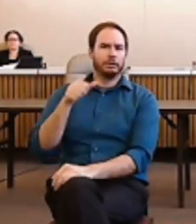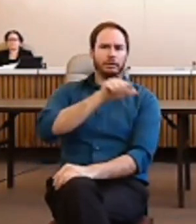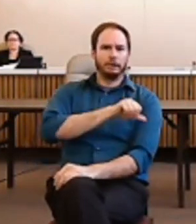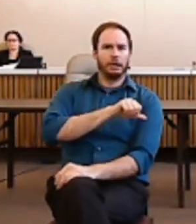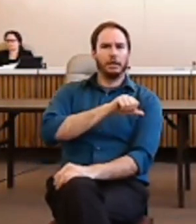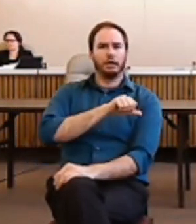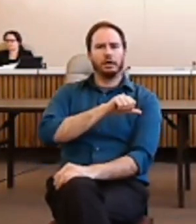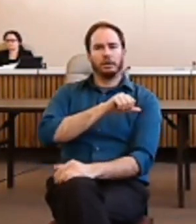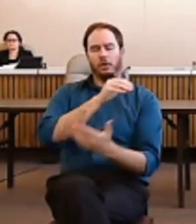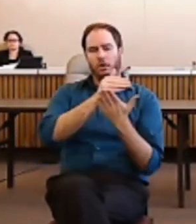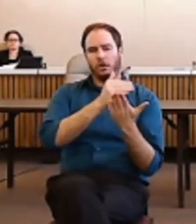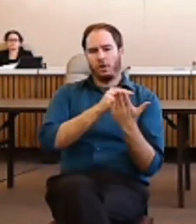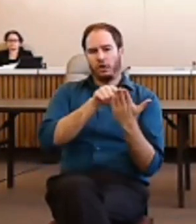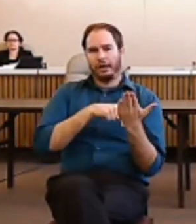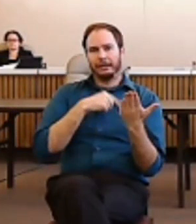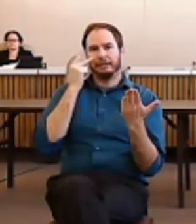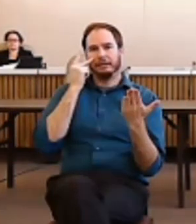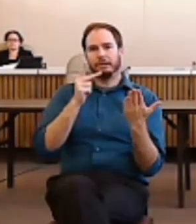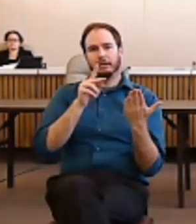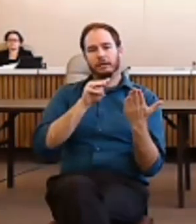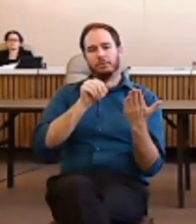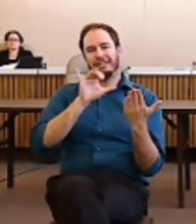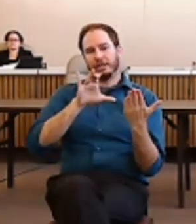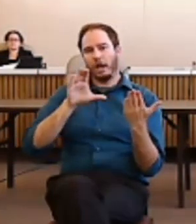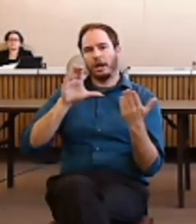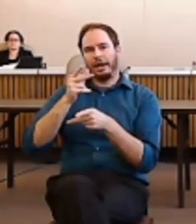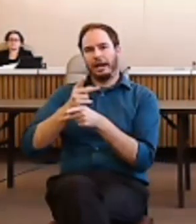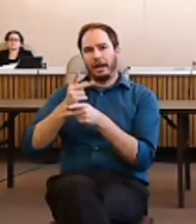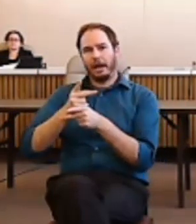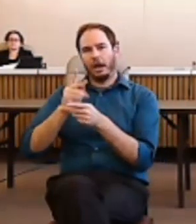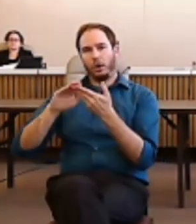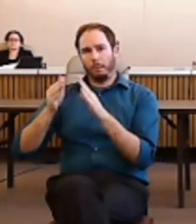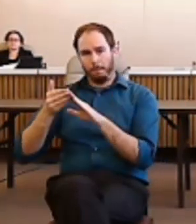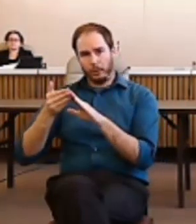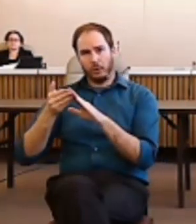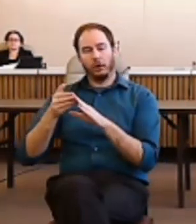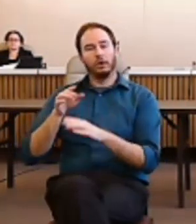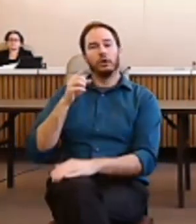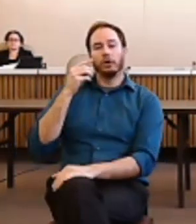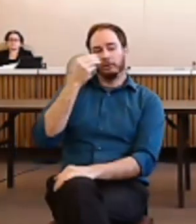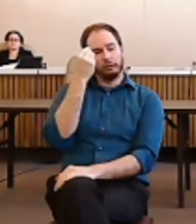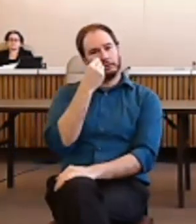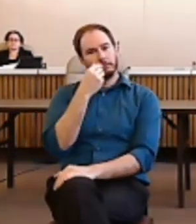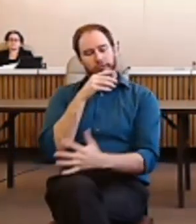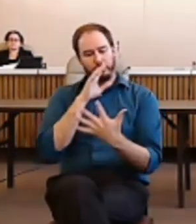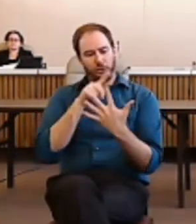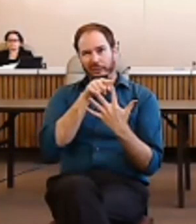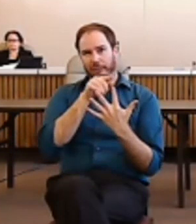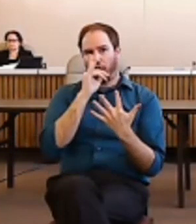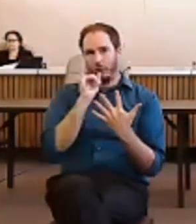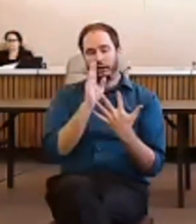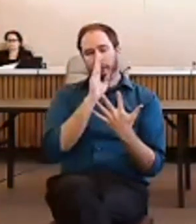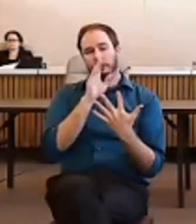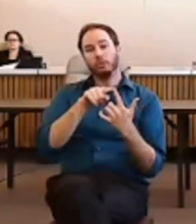on the agenda tonight, the Masonic Care Community. And Rick, when